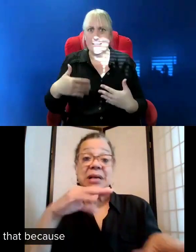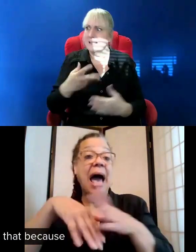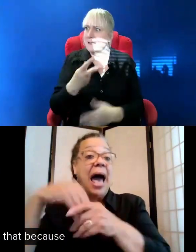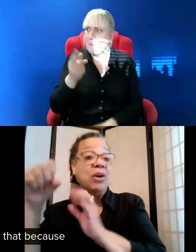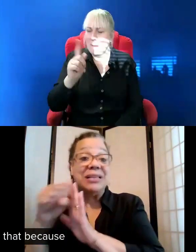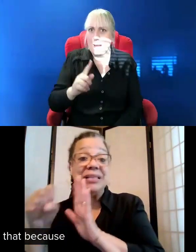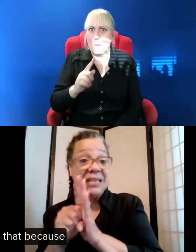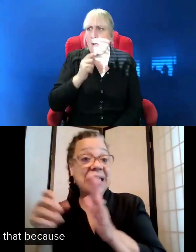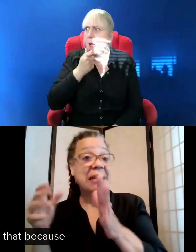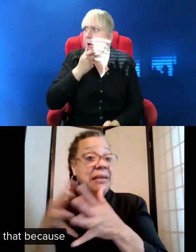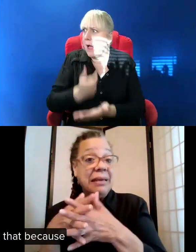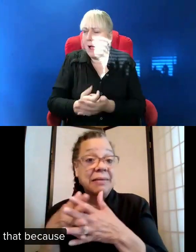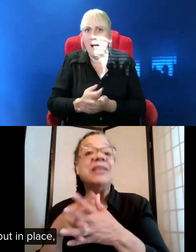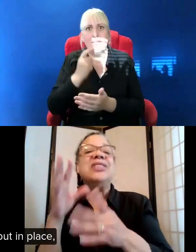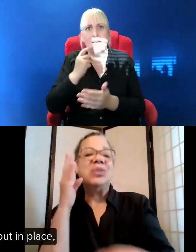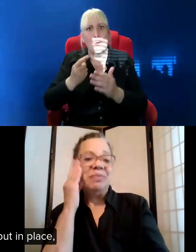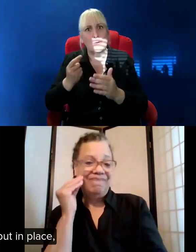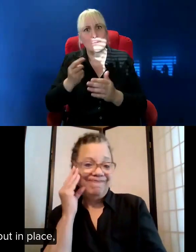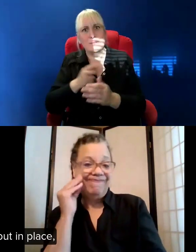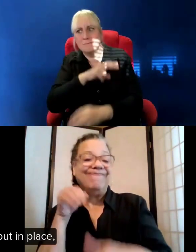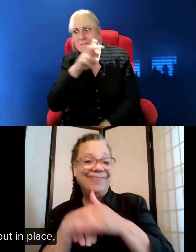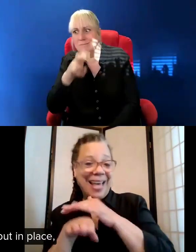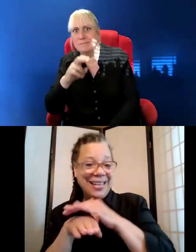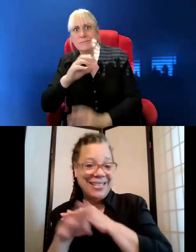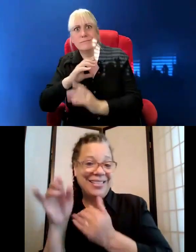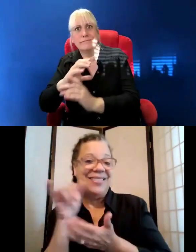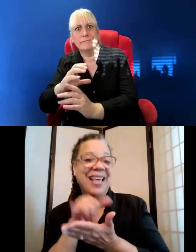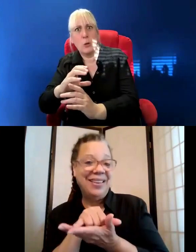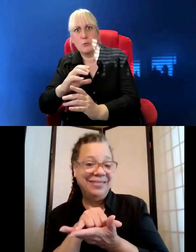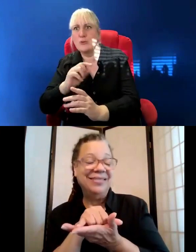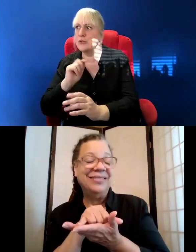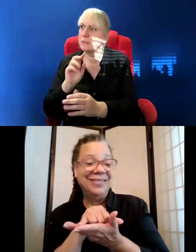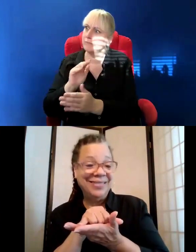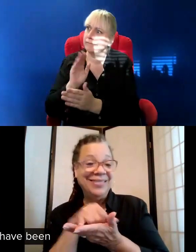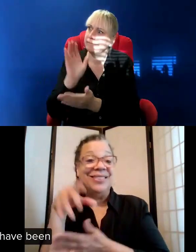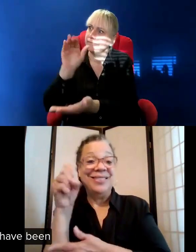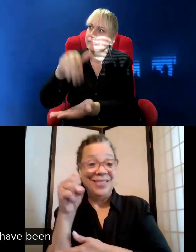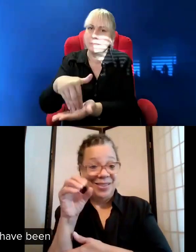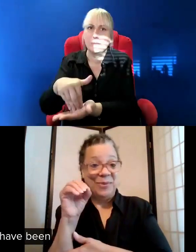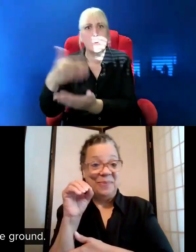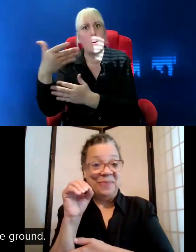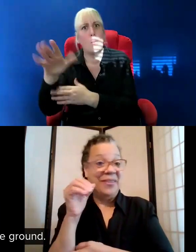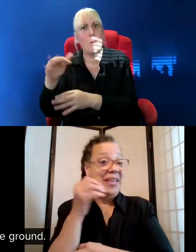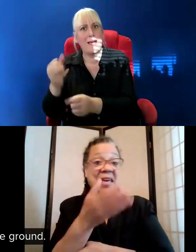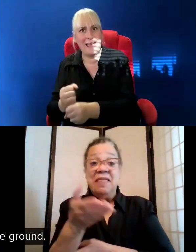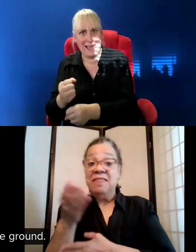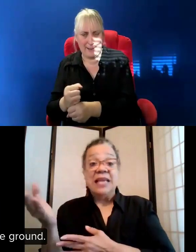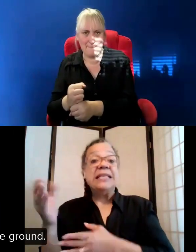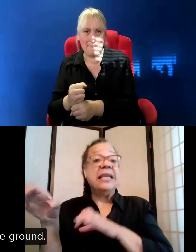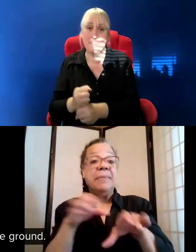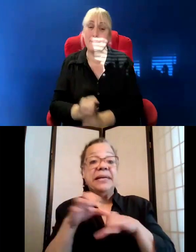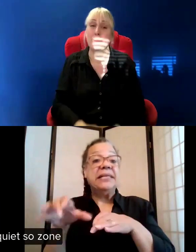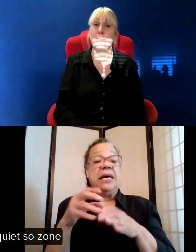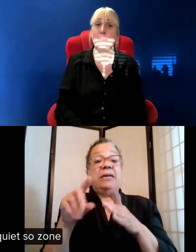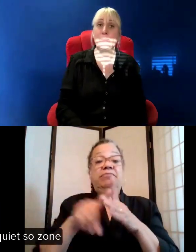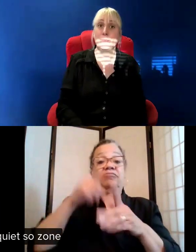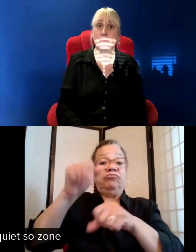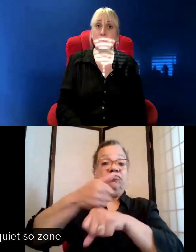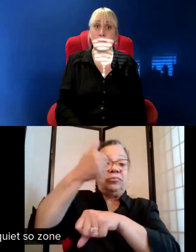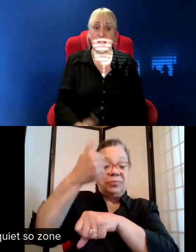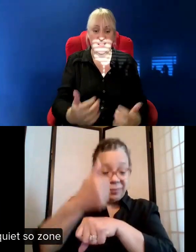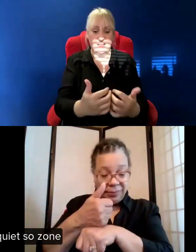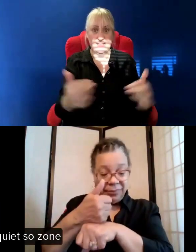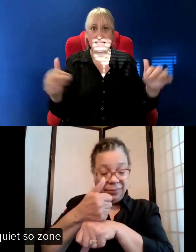suddenly able to access that because of what we put in place. Things that have been done in the ground, we've